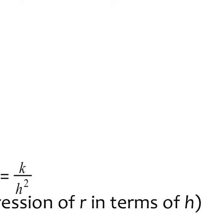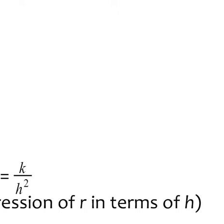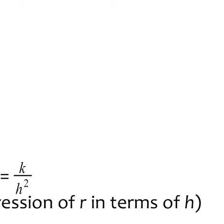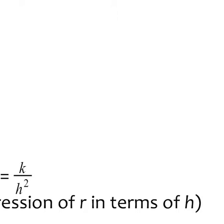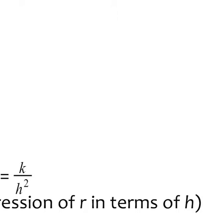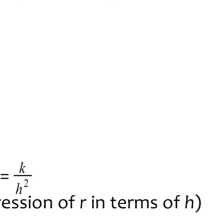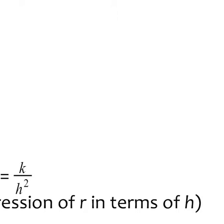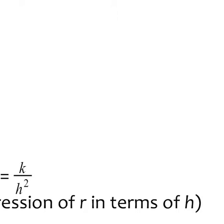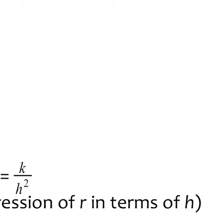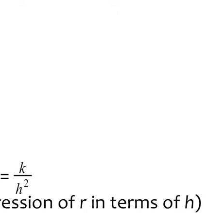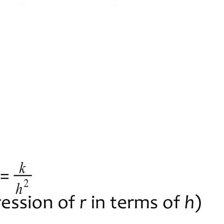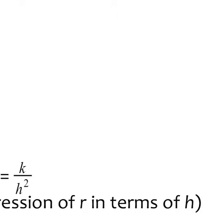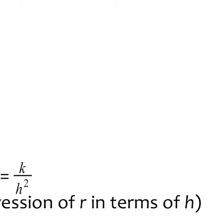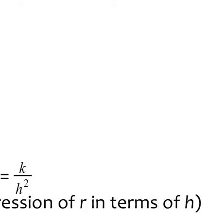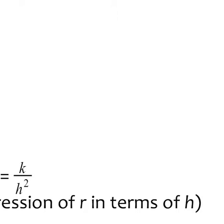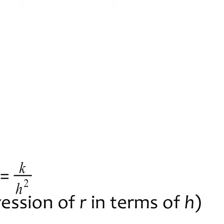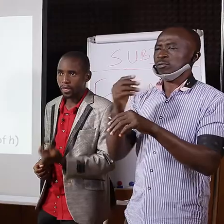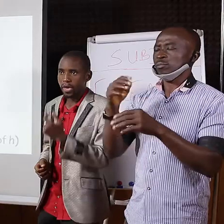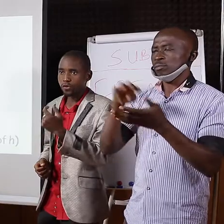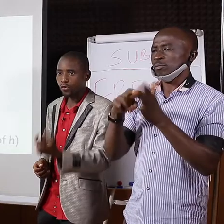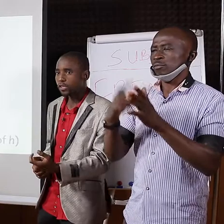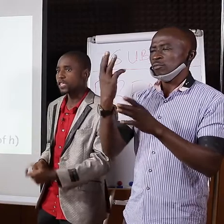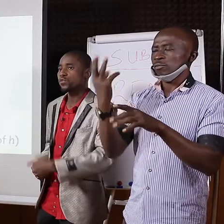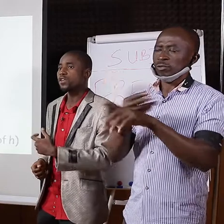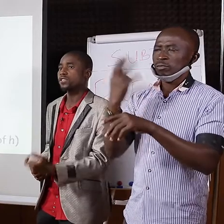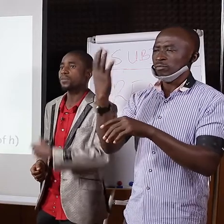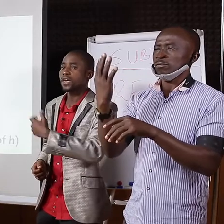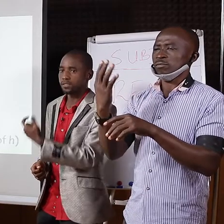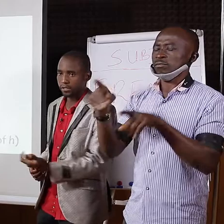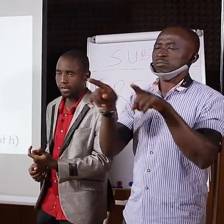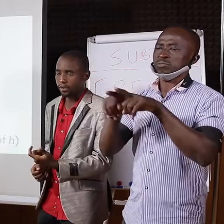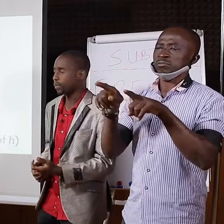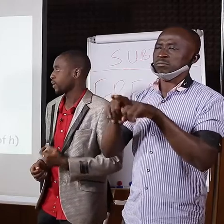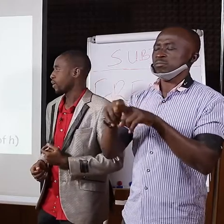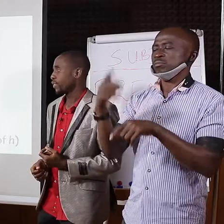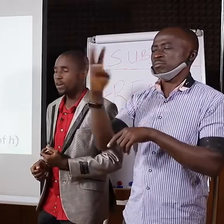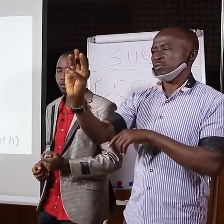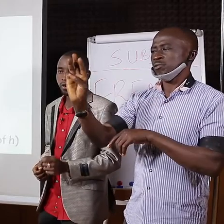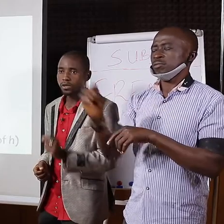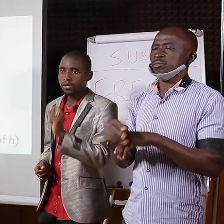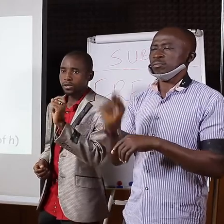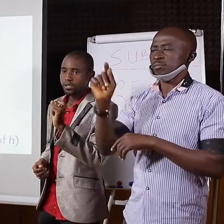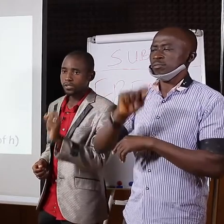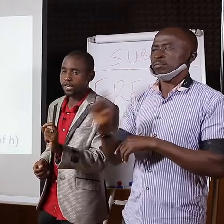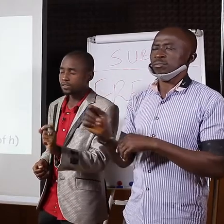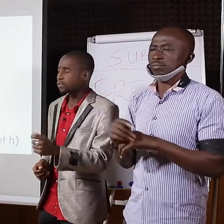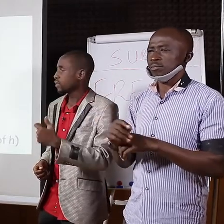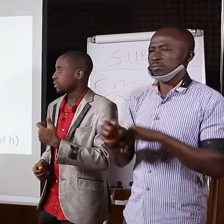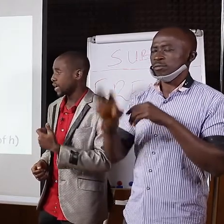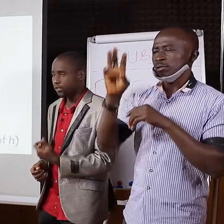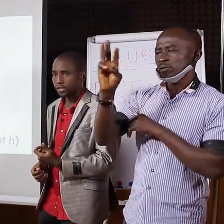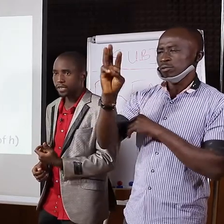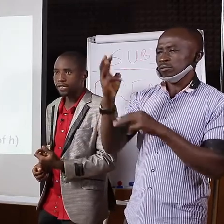16. 4 squared is 4 times 4, and 4 times 4 is the same thing as 16. Therefore,